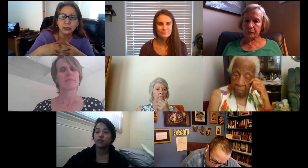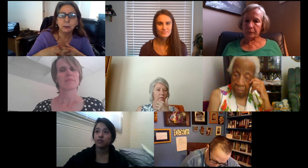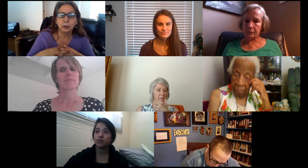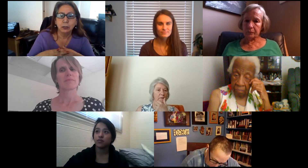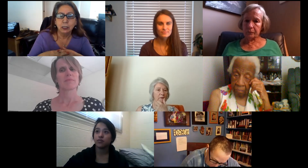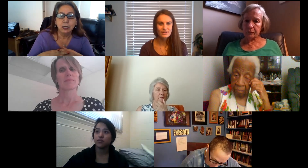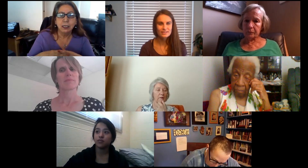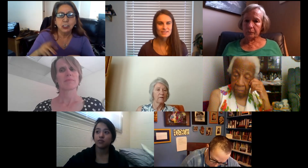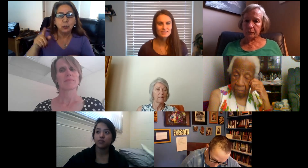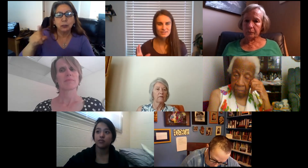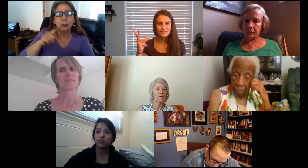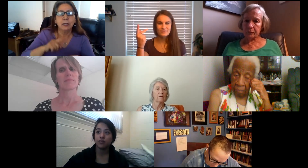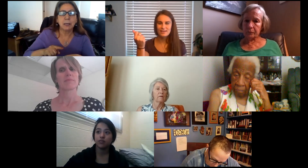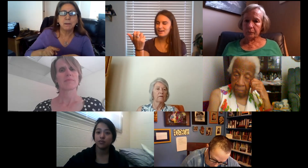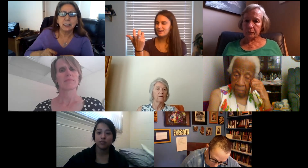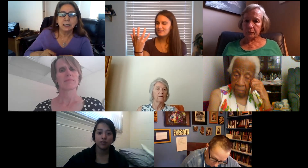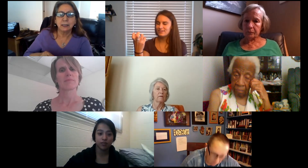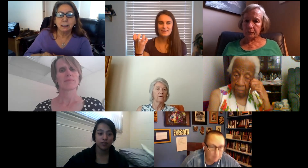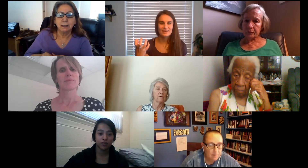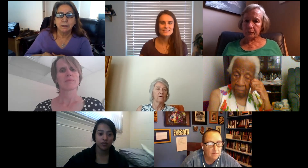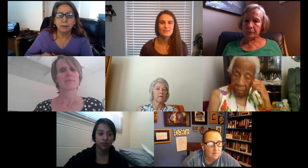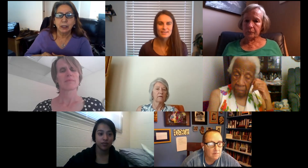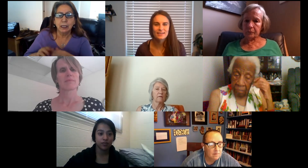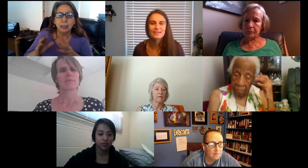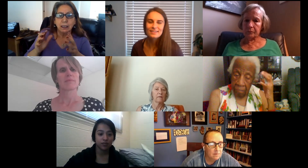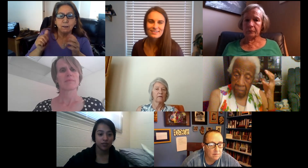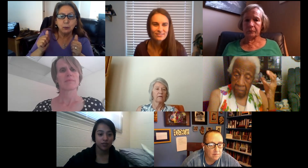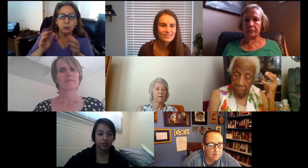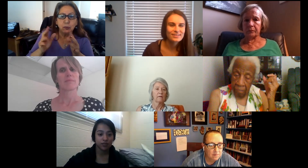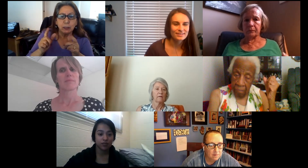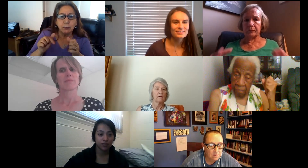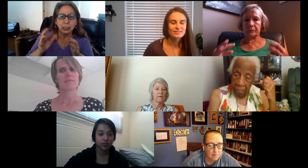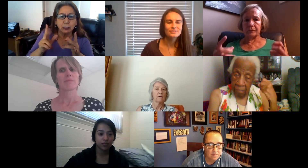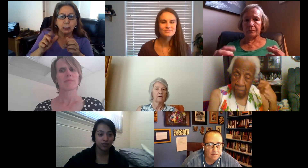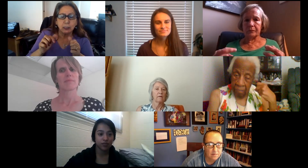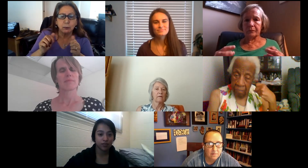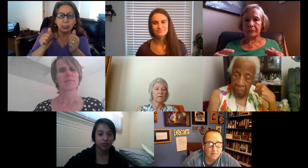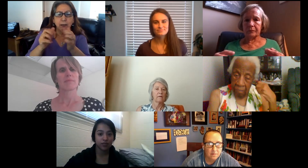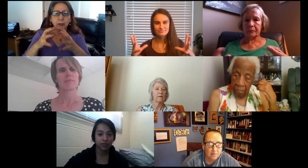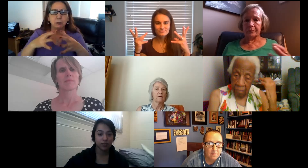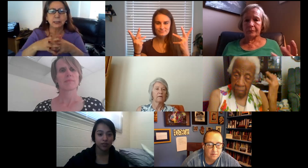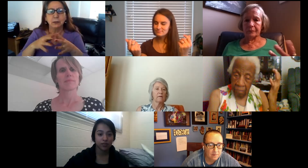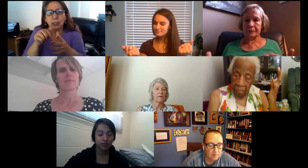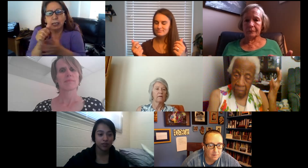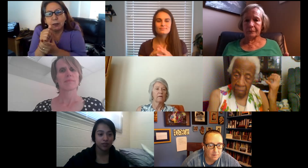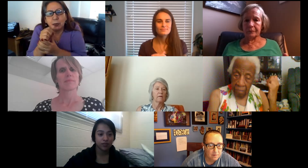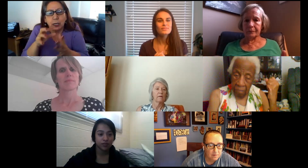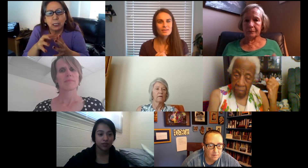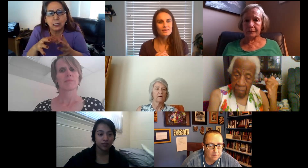flexible. Oh, she wants one of my best. Your hands might get. If you move them, they start, right now you might say, well, I have arthritis, or I